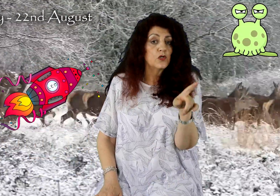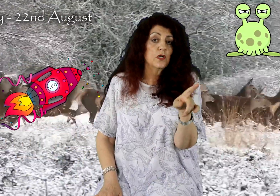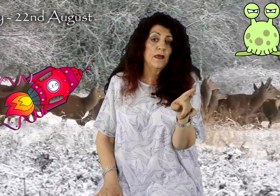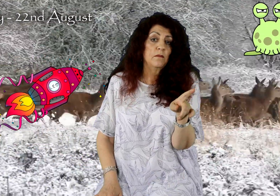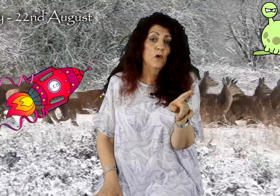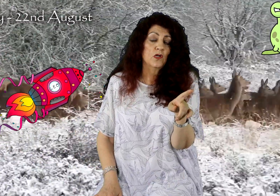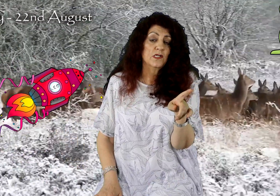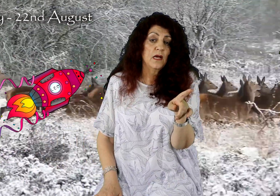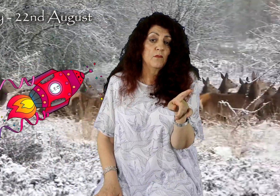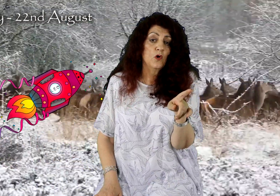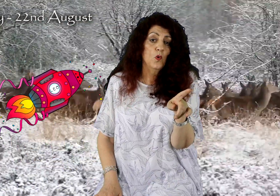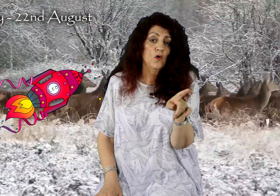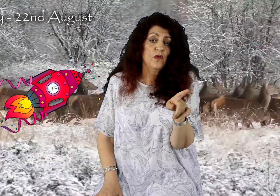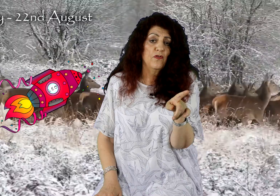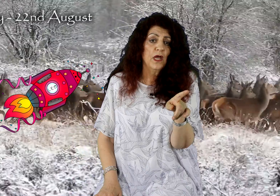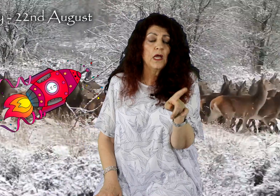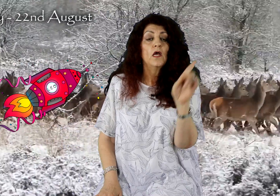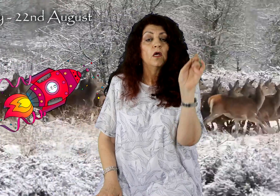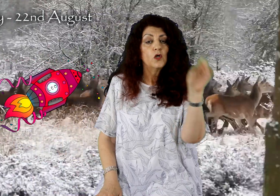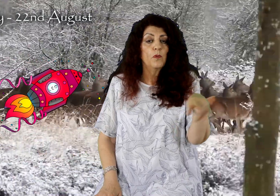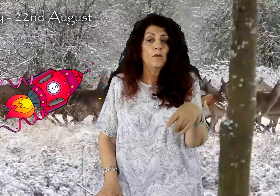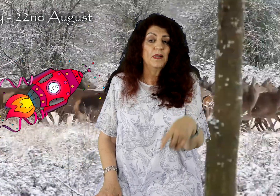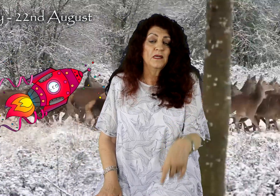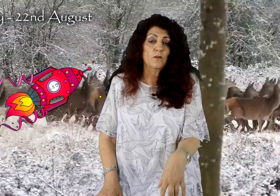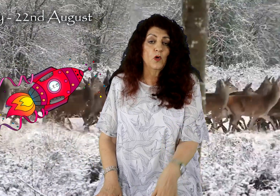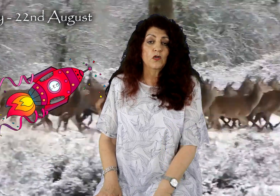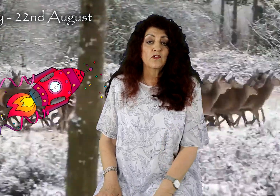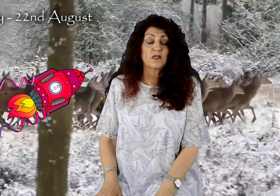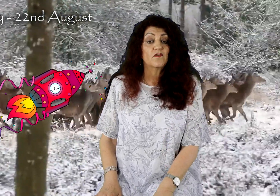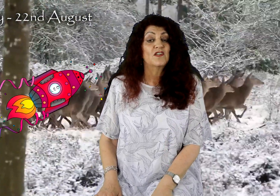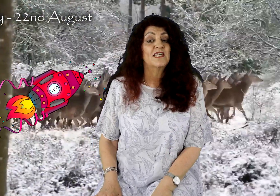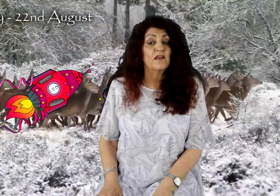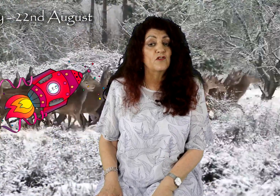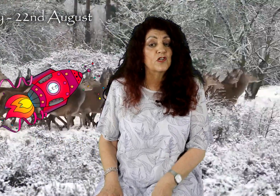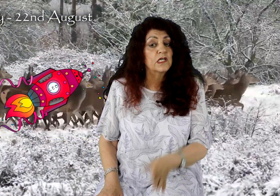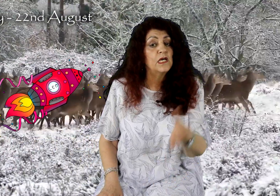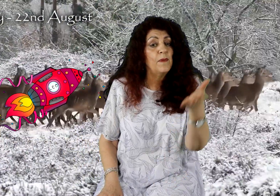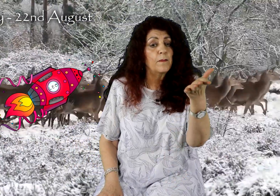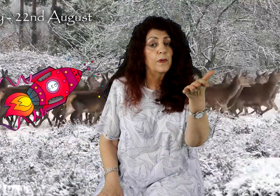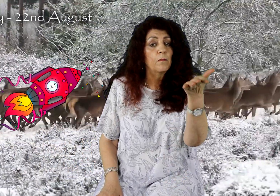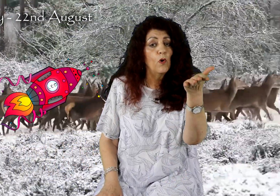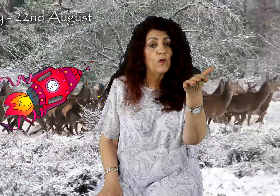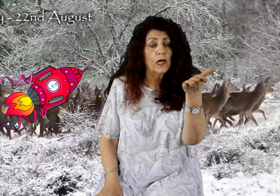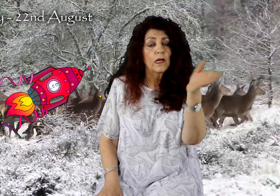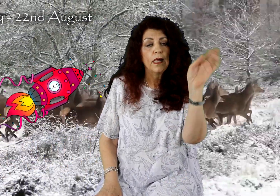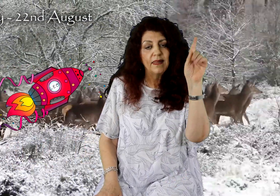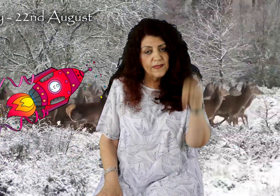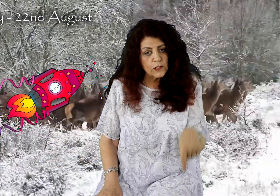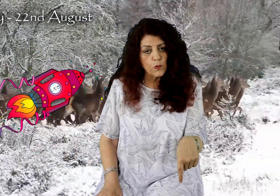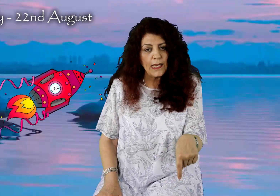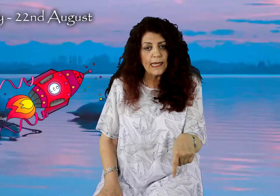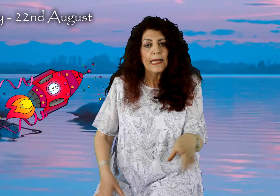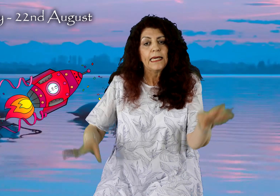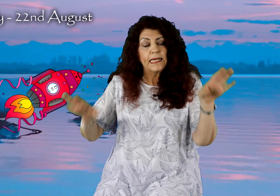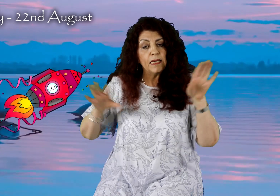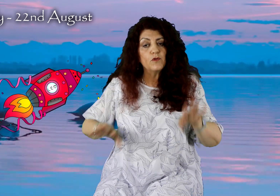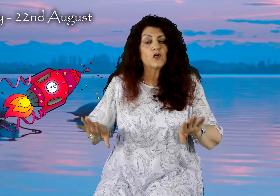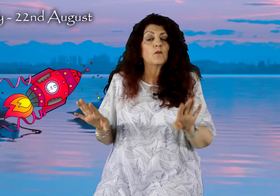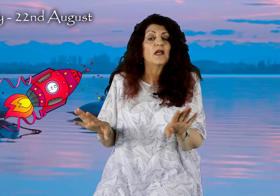doing that modest, I'm not worthy thing, you'll probably end up working yourself to death just to keep up. Boring. This week, keep doing whatever